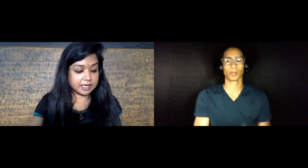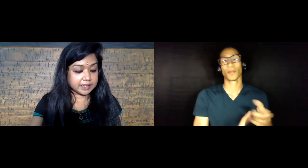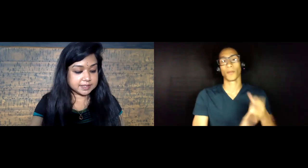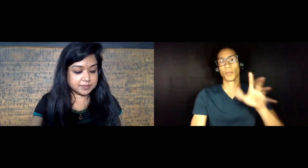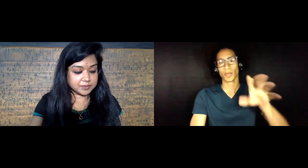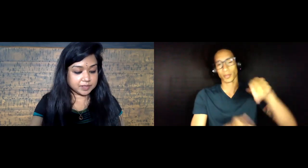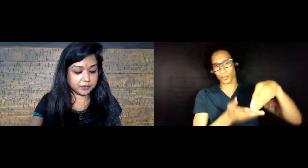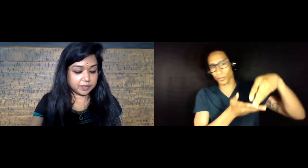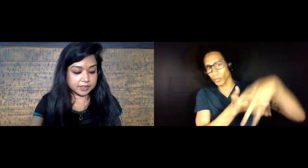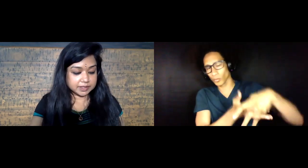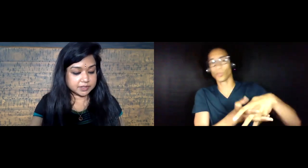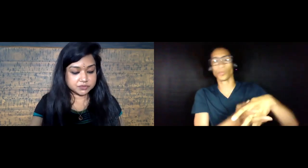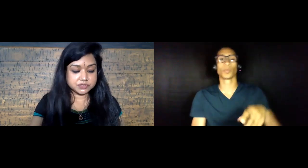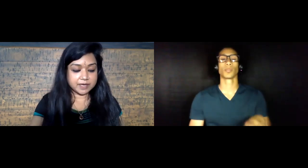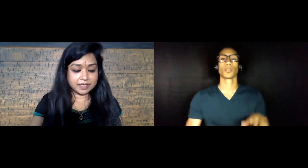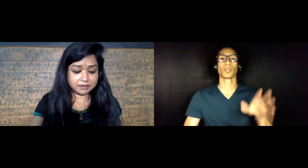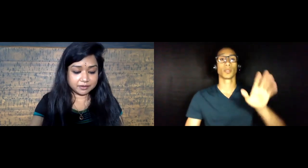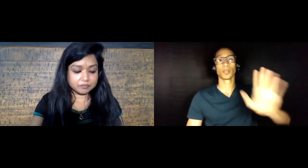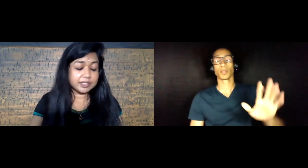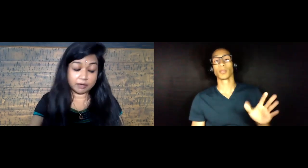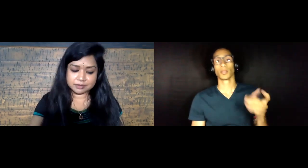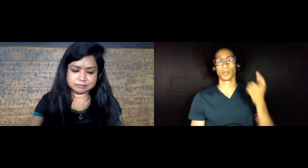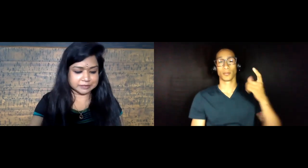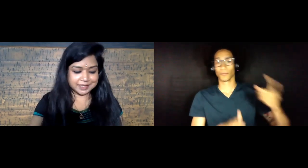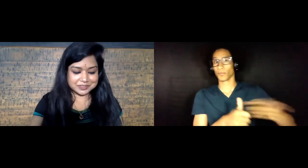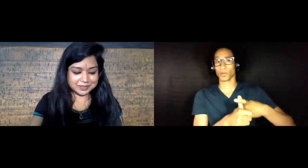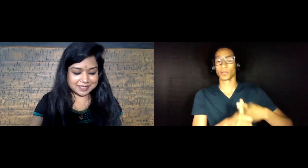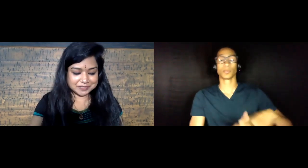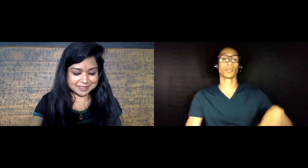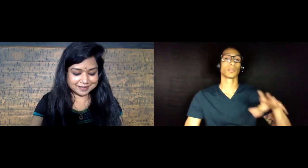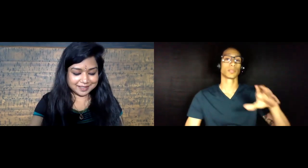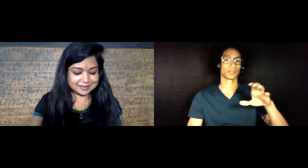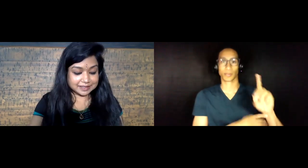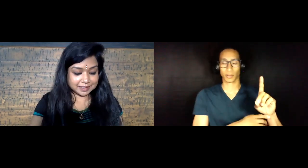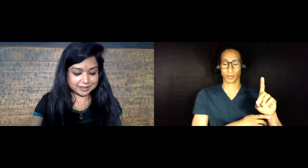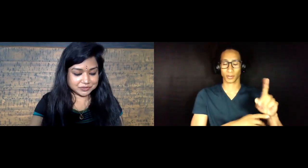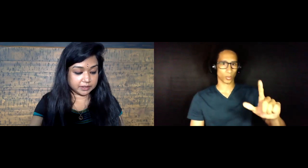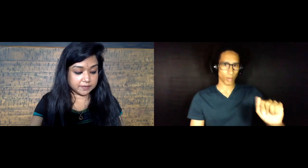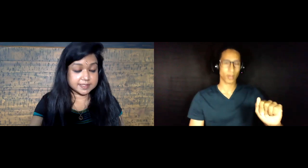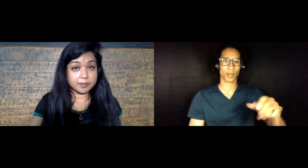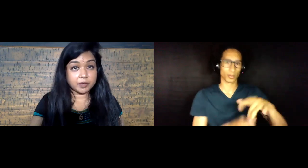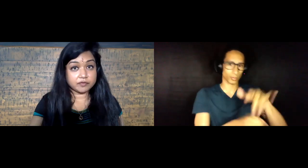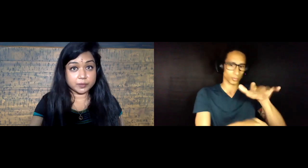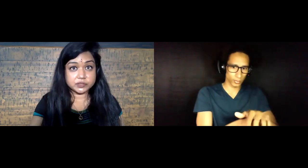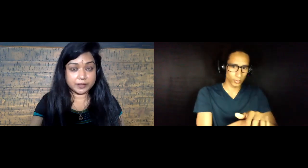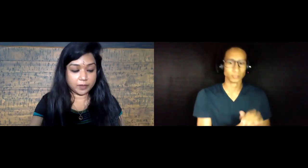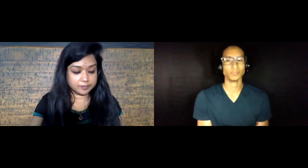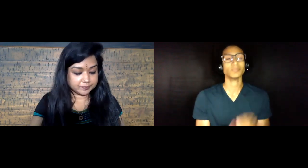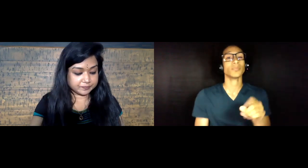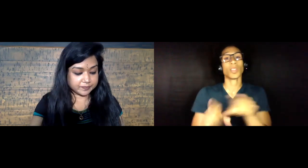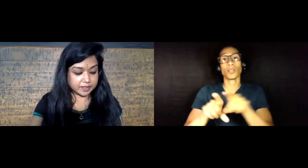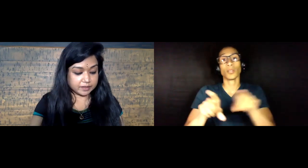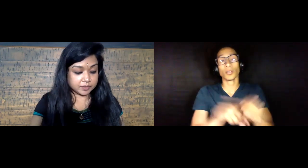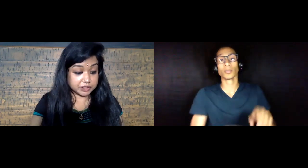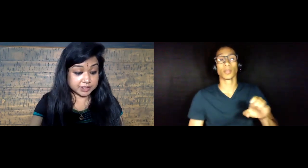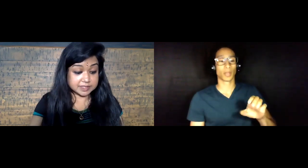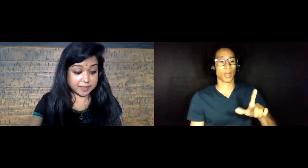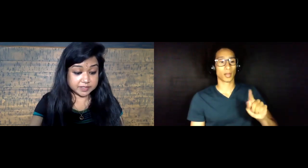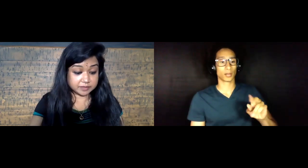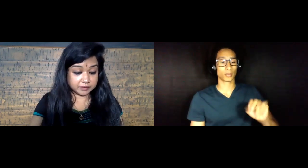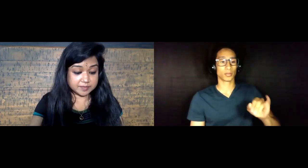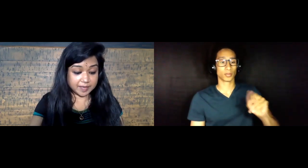to our virtual event space. Please let us know where you are signing in from in the chat. I personally